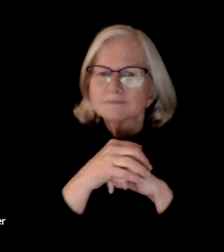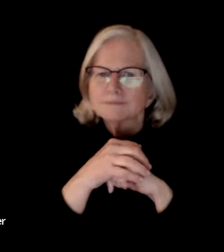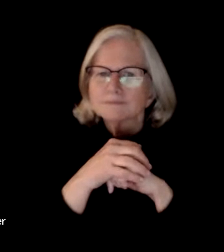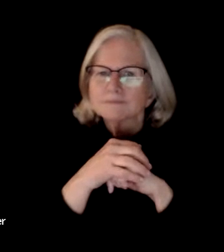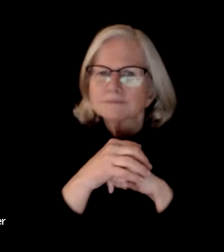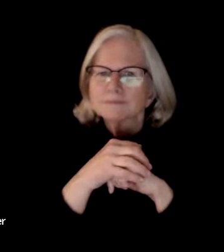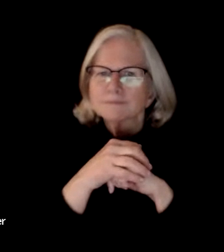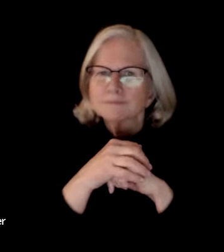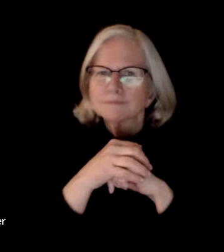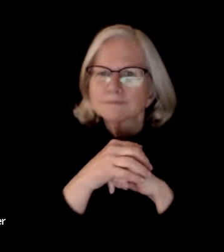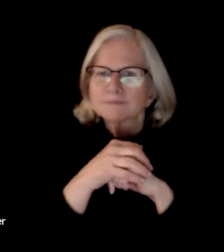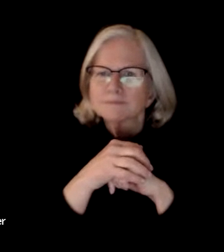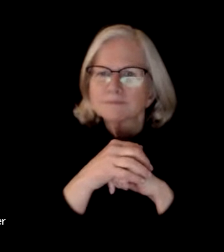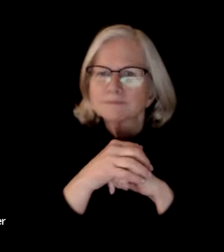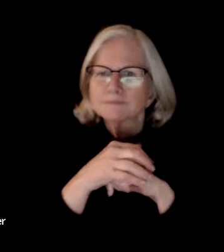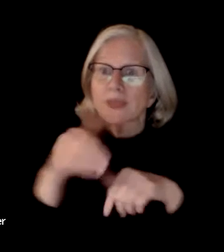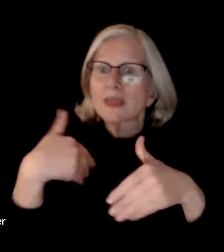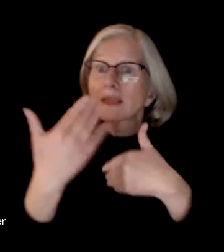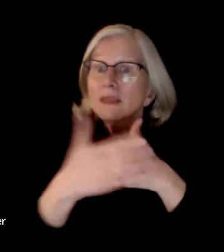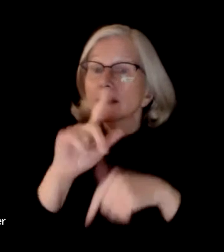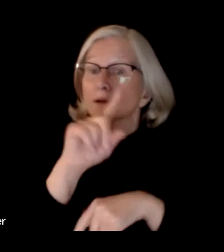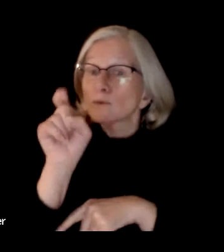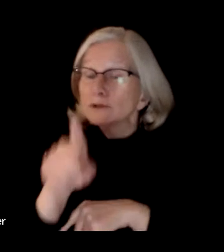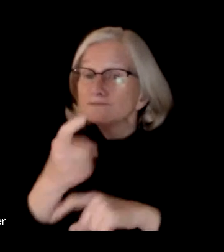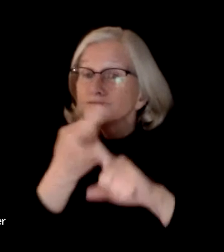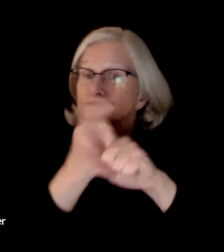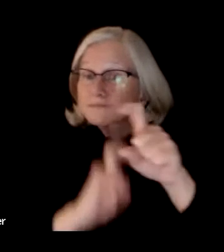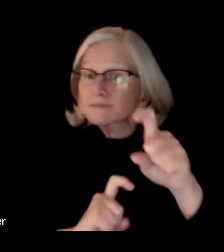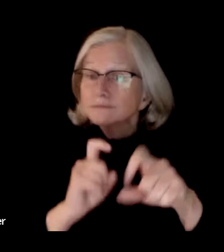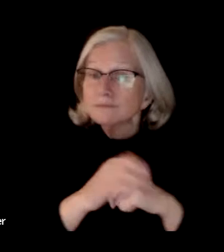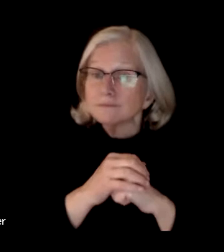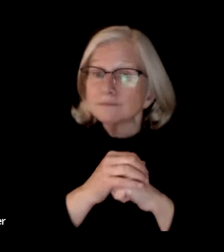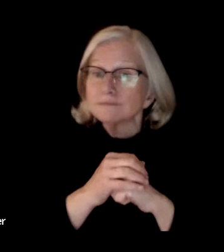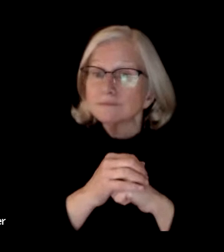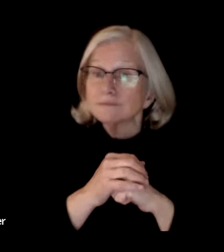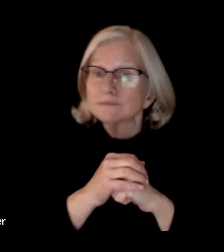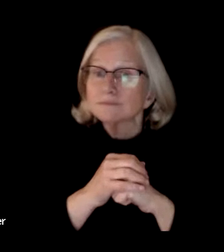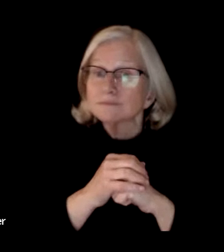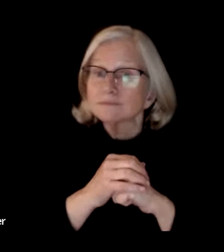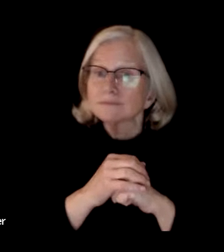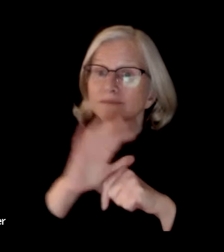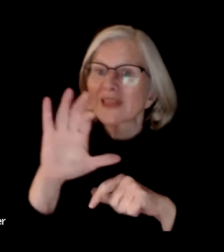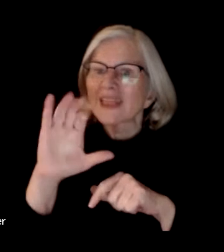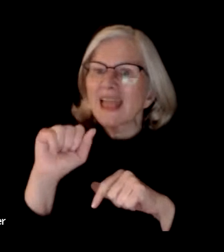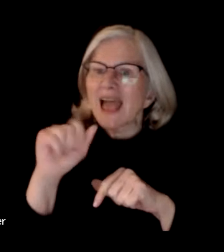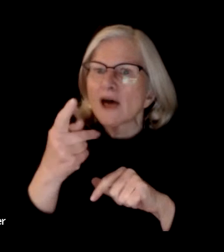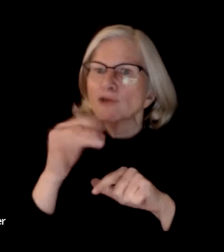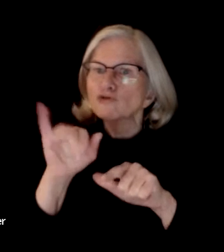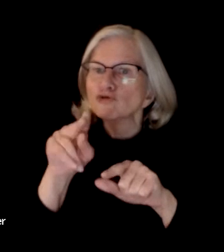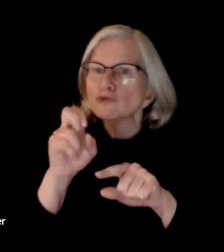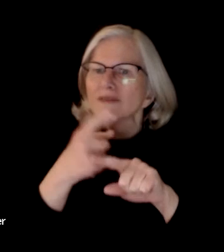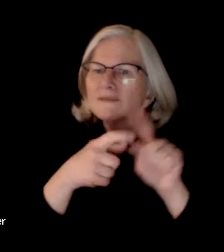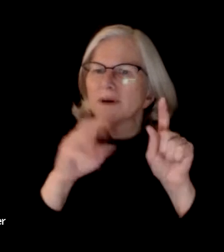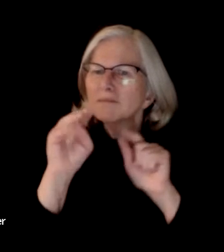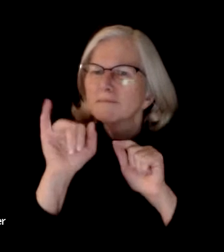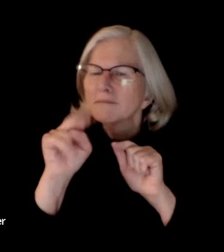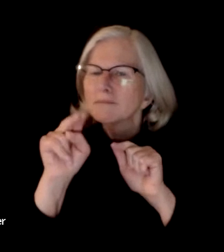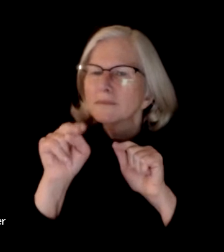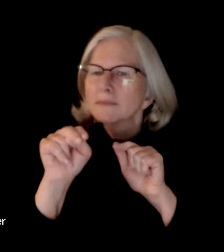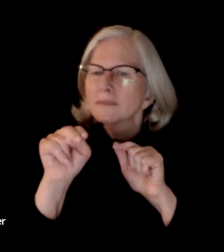Our next question comes from the line of Catherine Richards from Minnesota Public Radio.